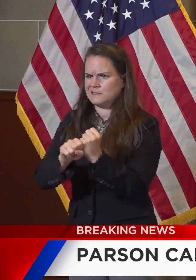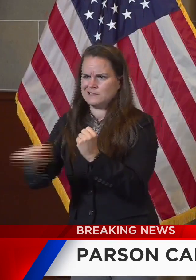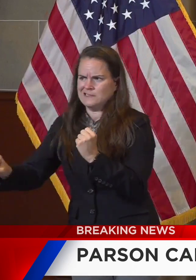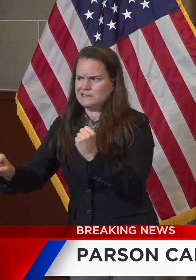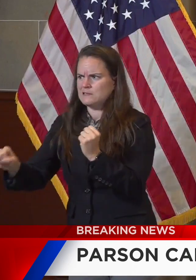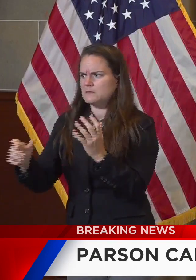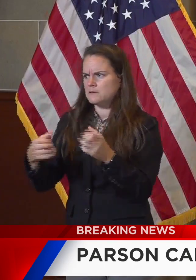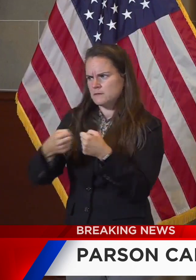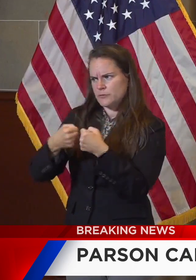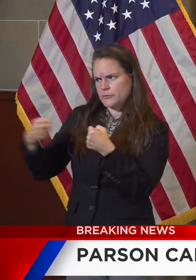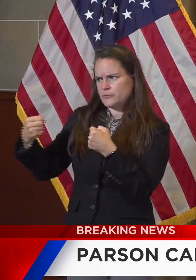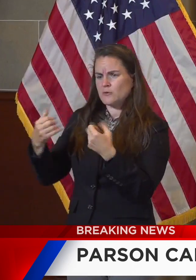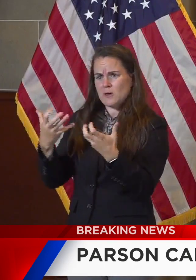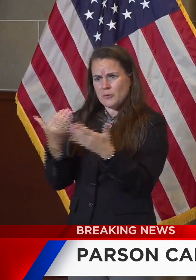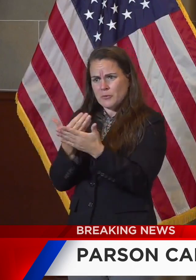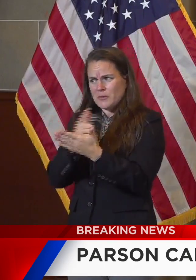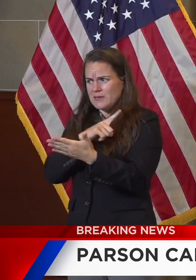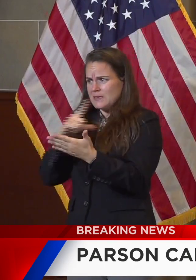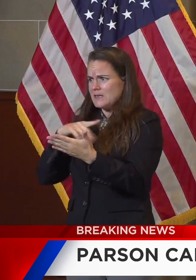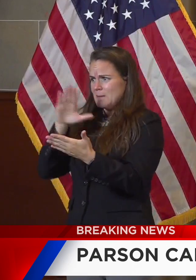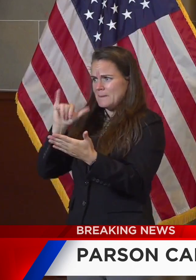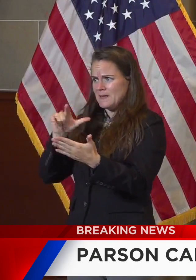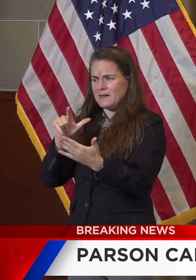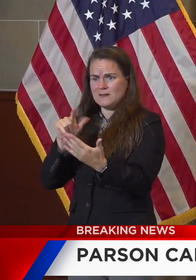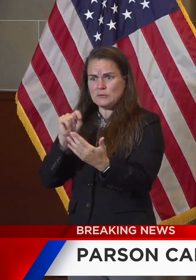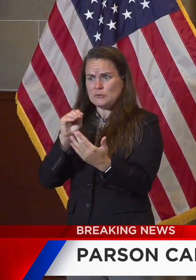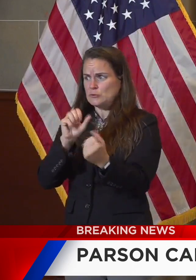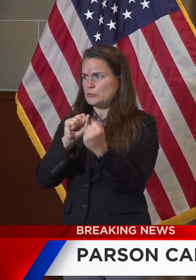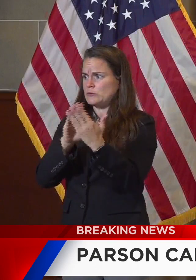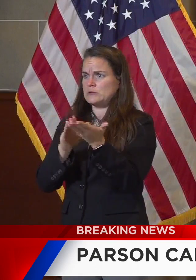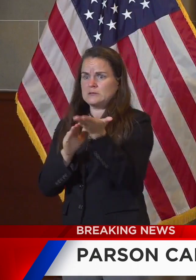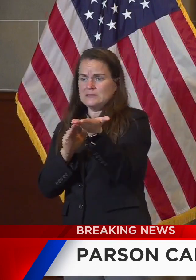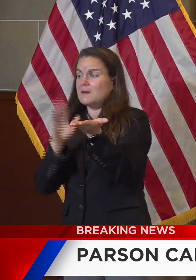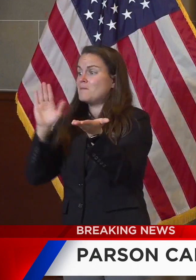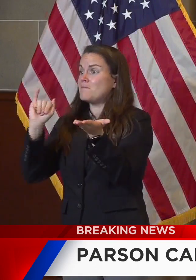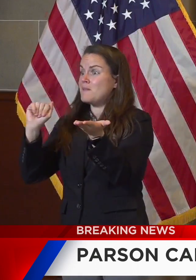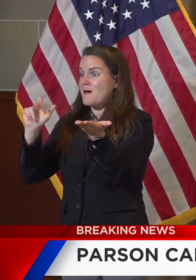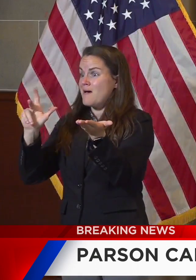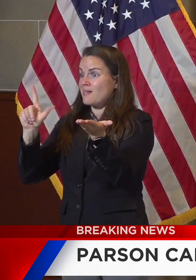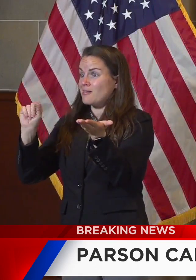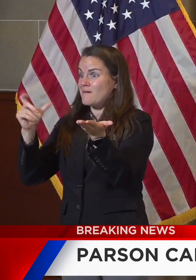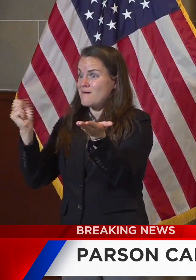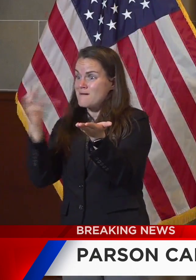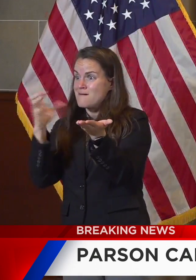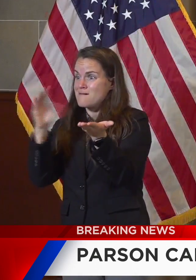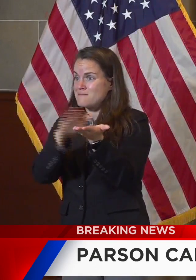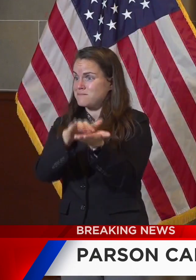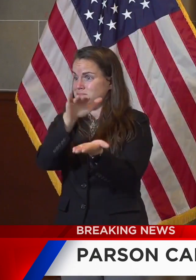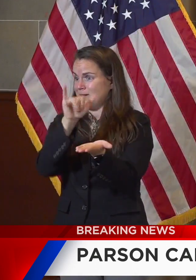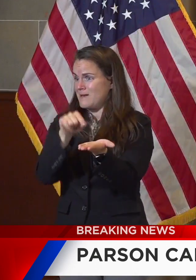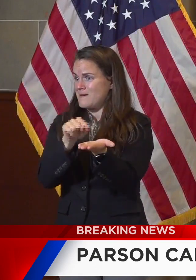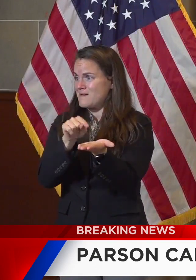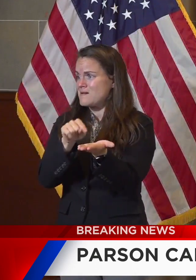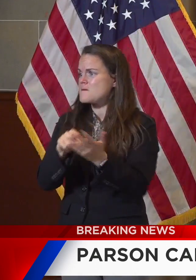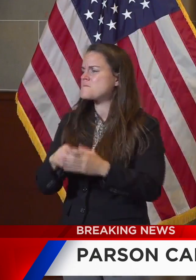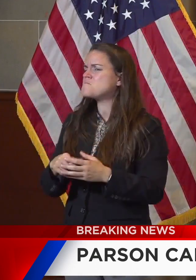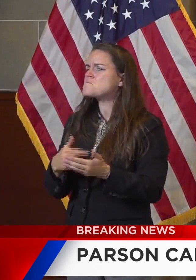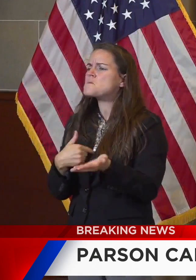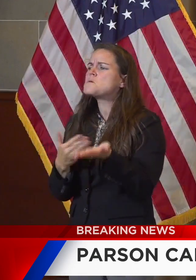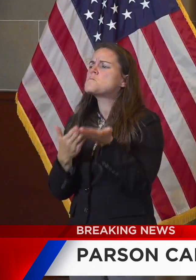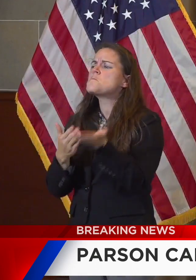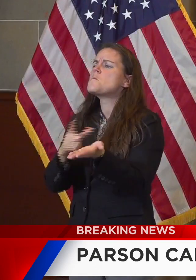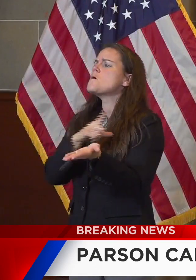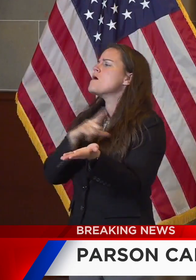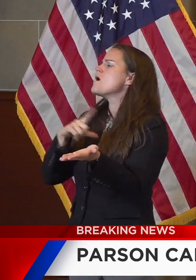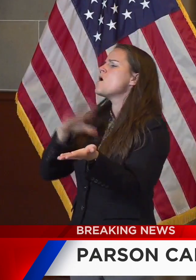the growing backlog of murder cases in St. Louis. The proposal legislation supplements